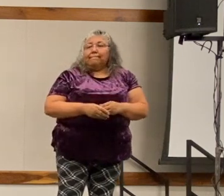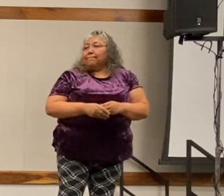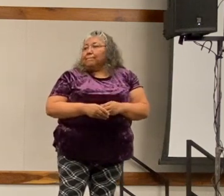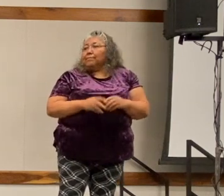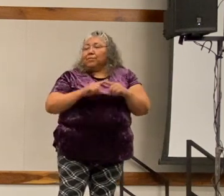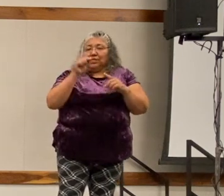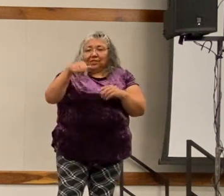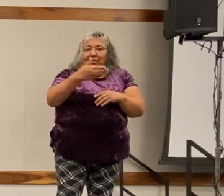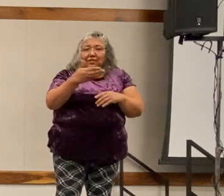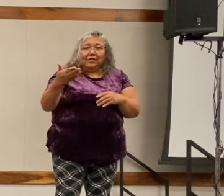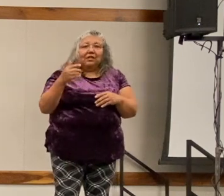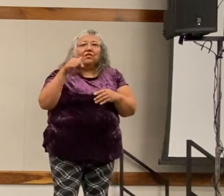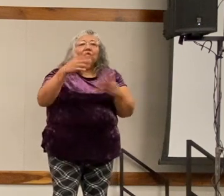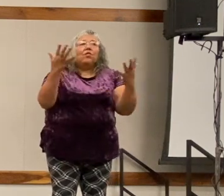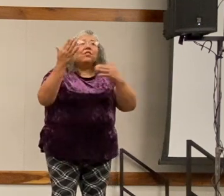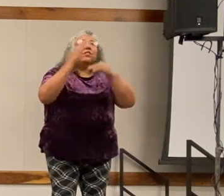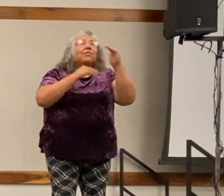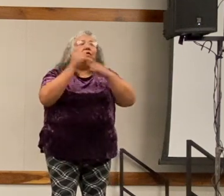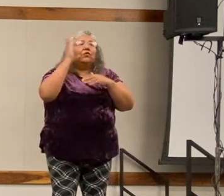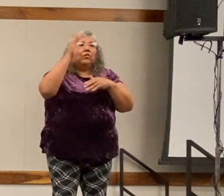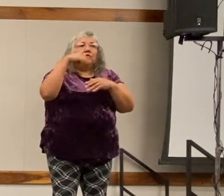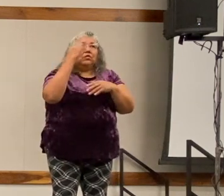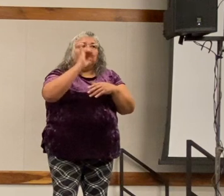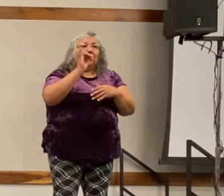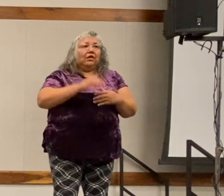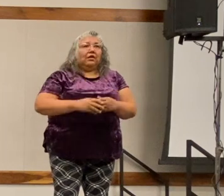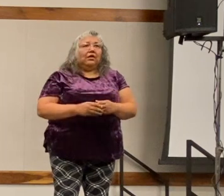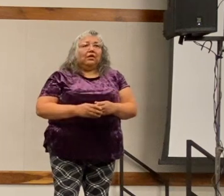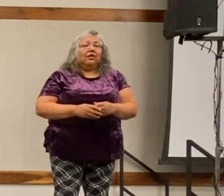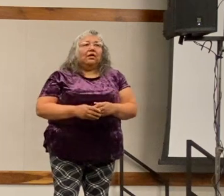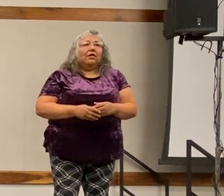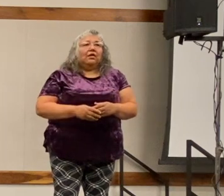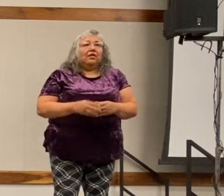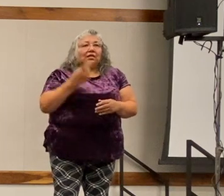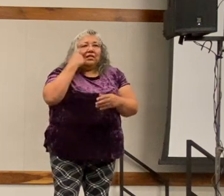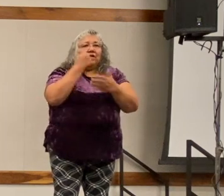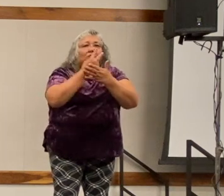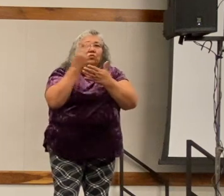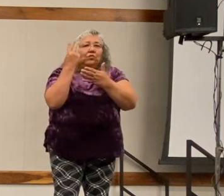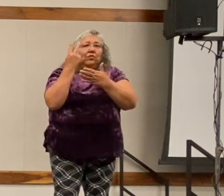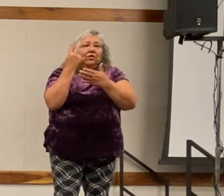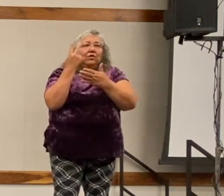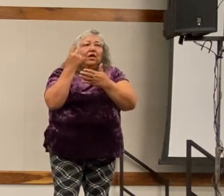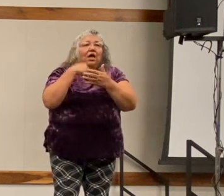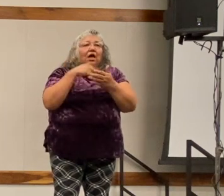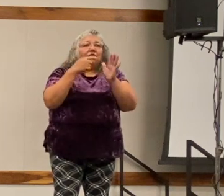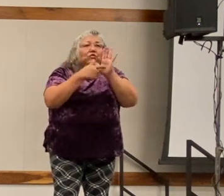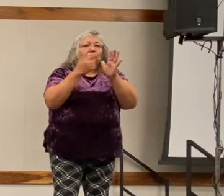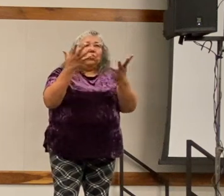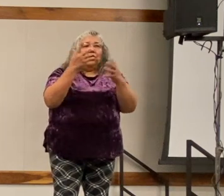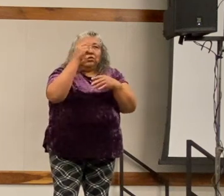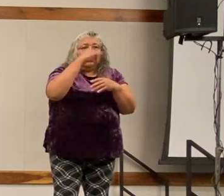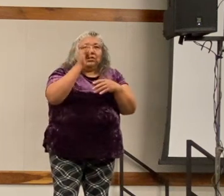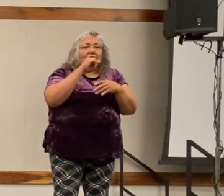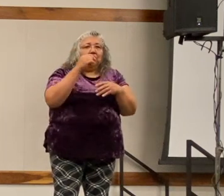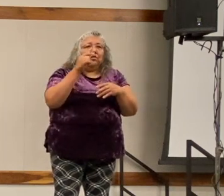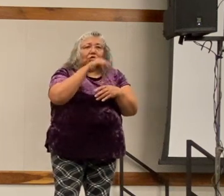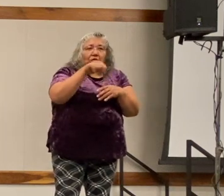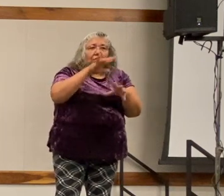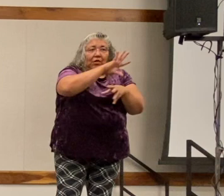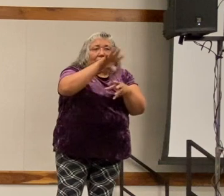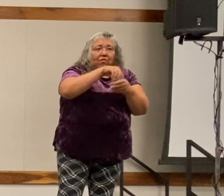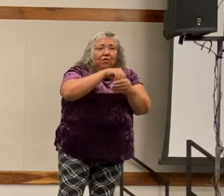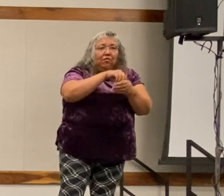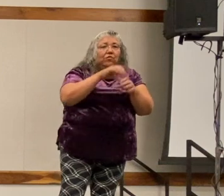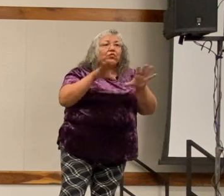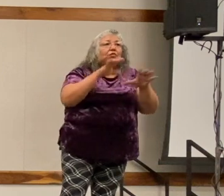But here's the thing. Here's what the building will look like. Now, last 2 weeks, I've shown you what it looks like because we have been involved in it.